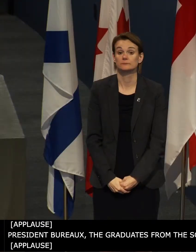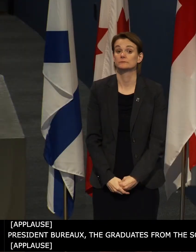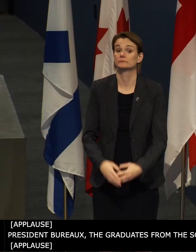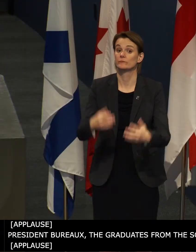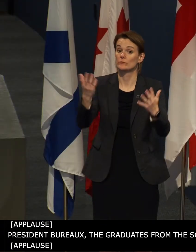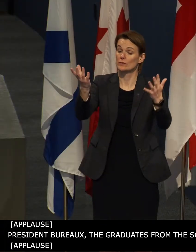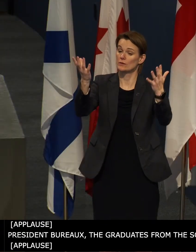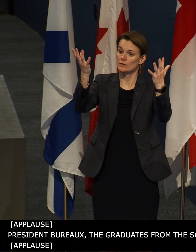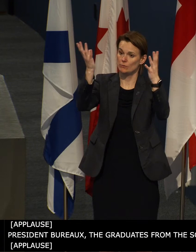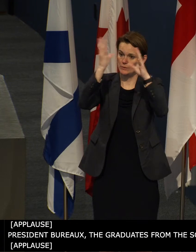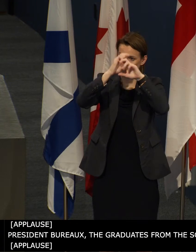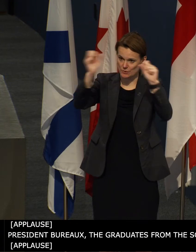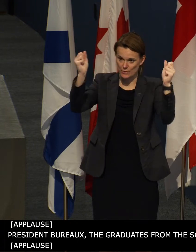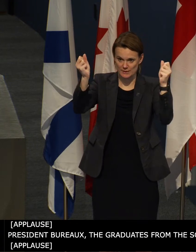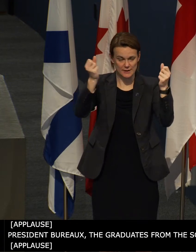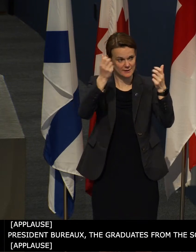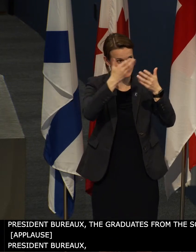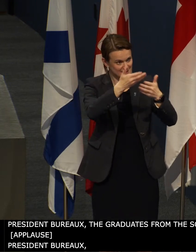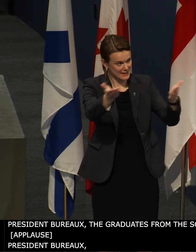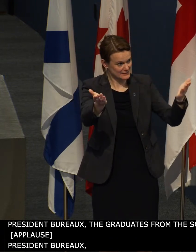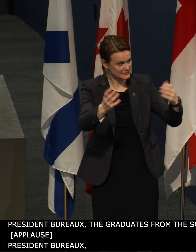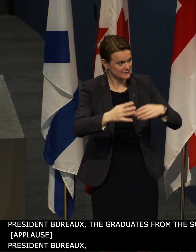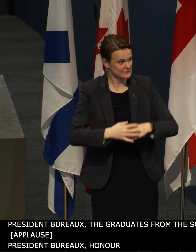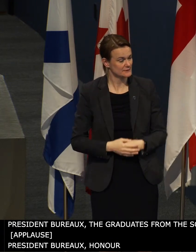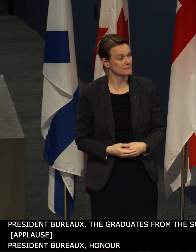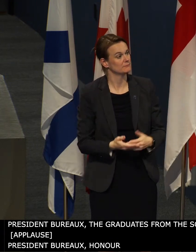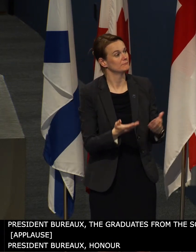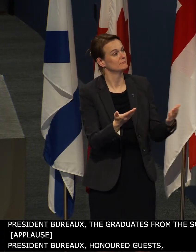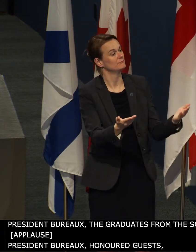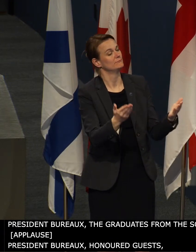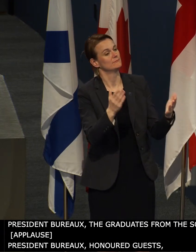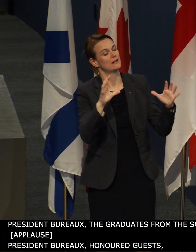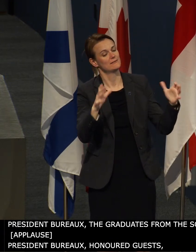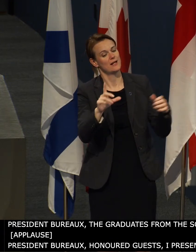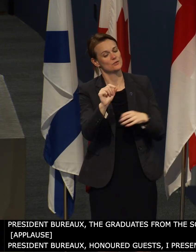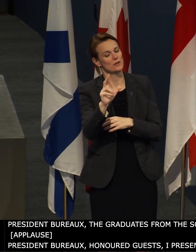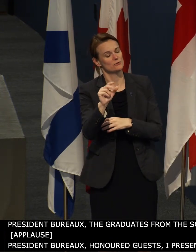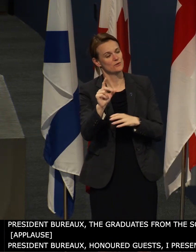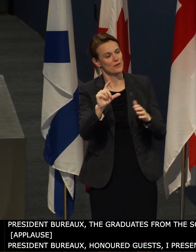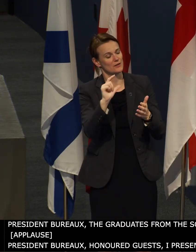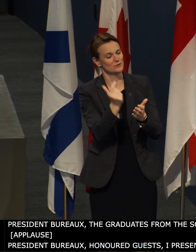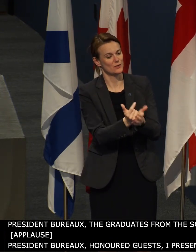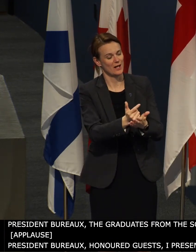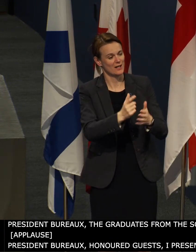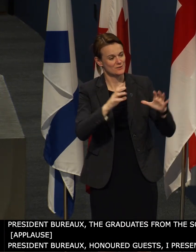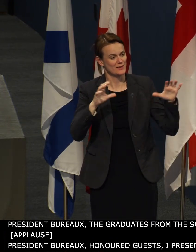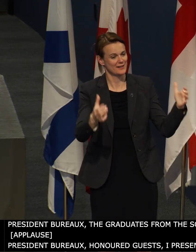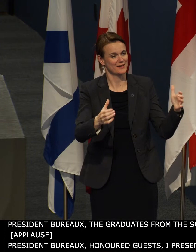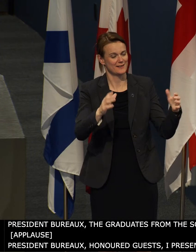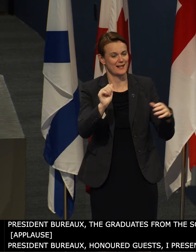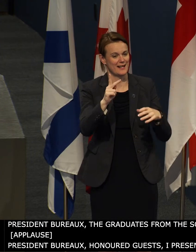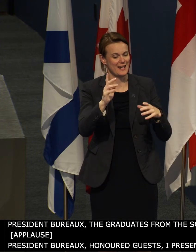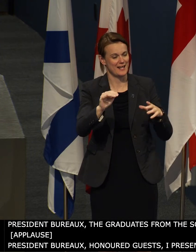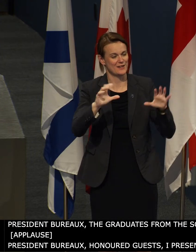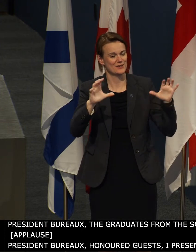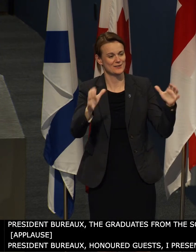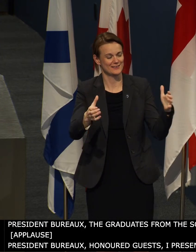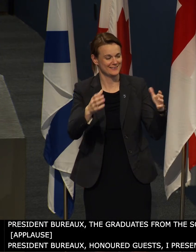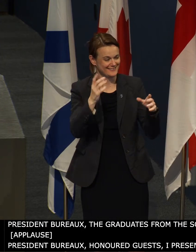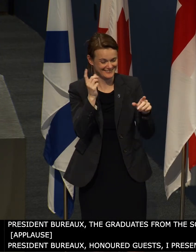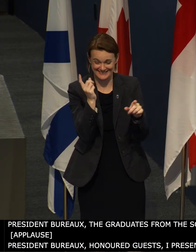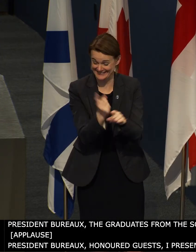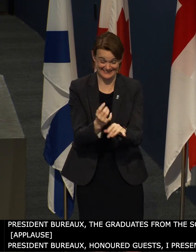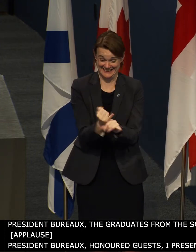President Bureau, honored guests, I present to you the 2023 graduating class of Akerley Campus, Nova Scotia Community